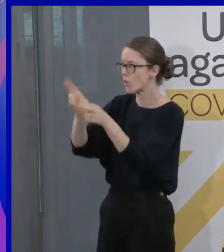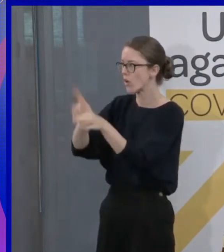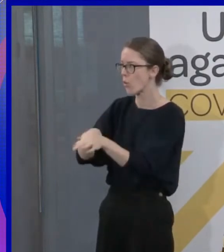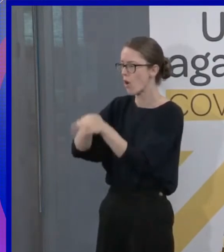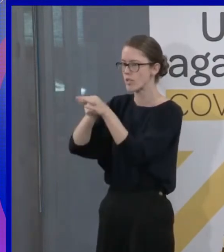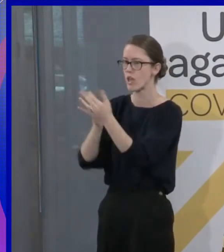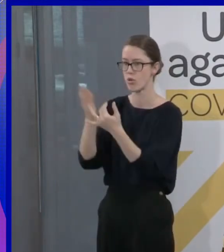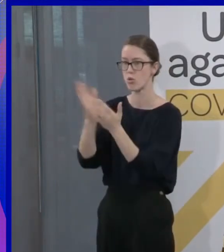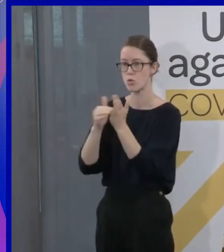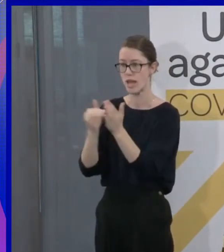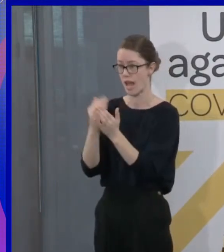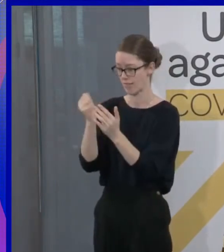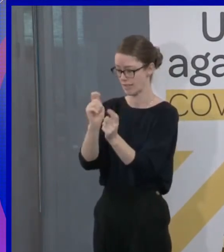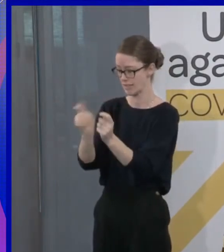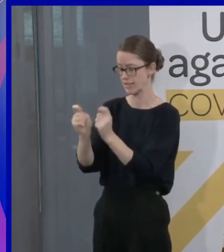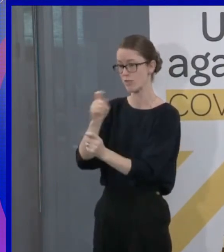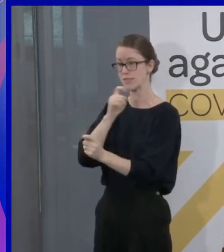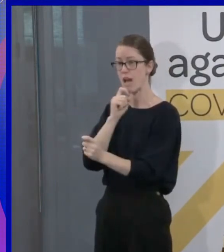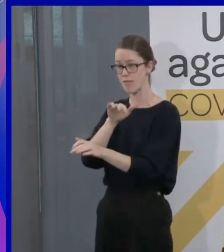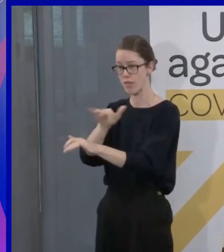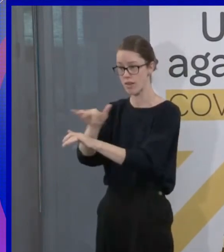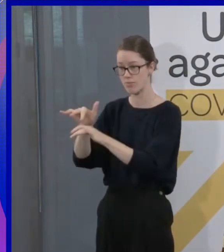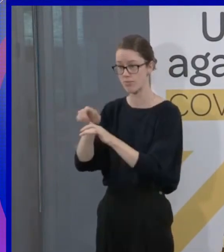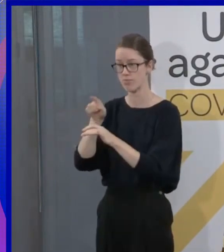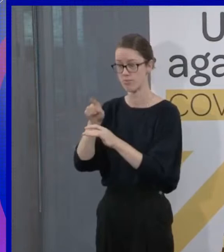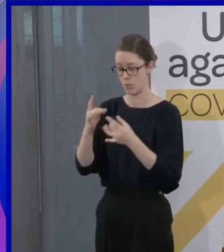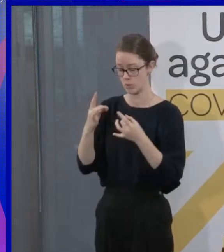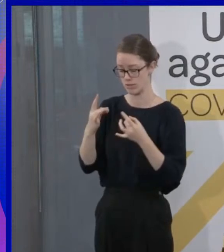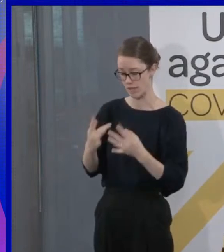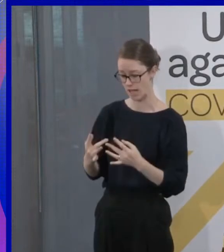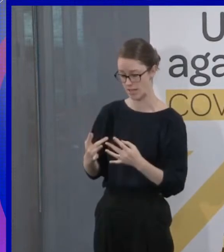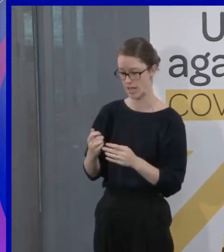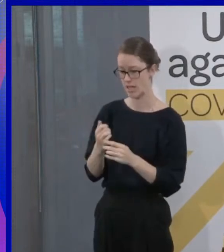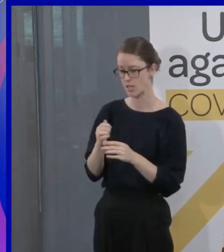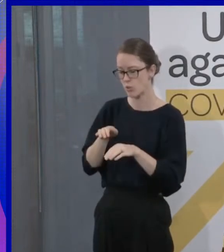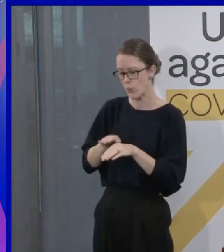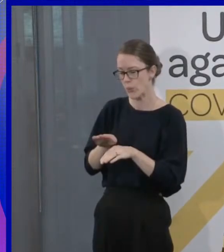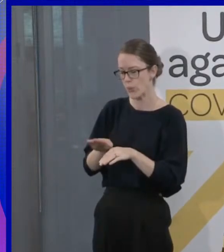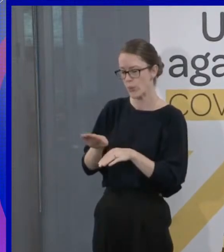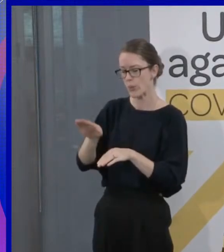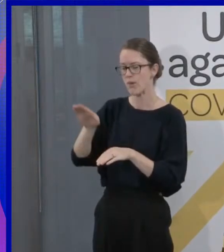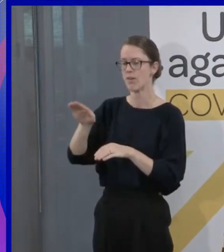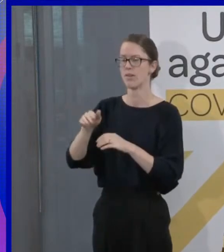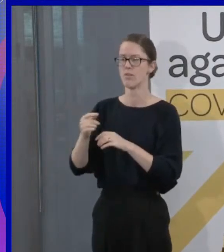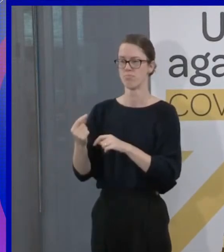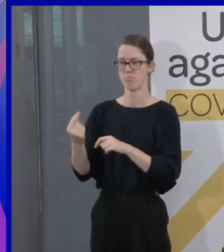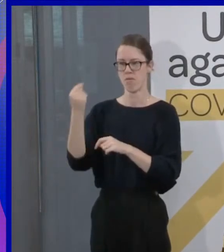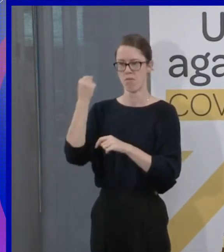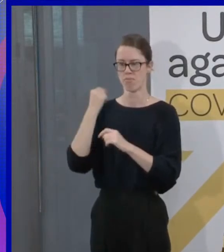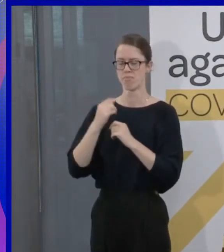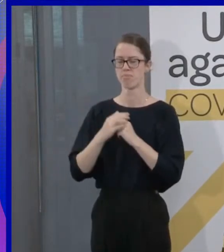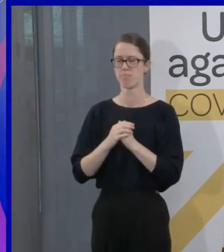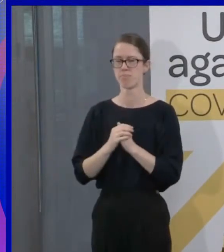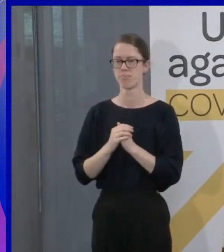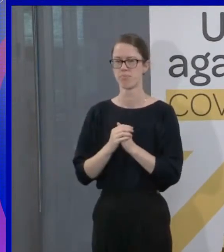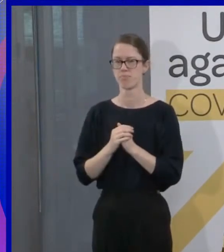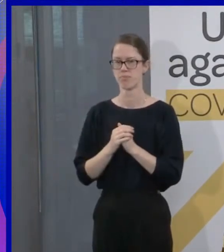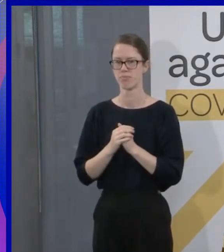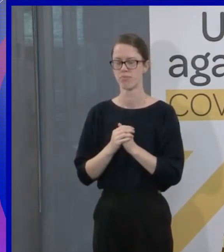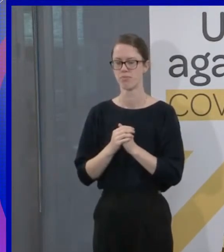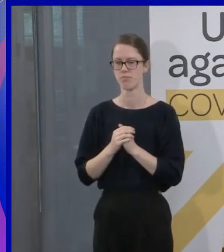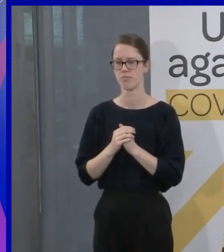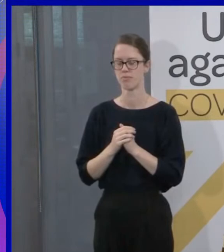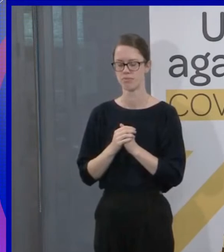around the country. It was rolling out and scaling up. And just to put that in perspective, and I've said this several